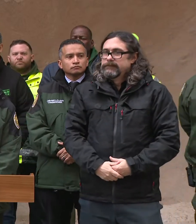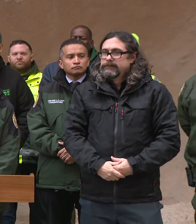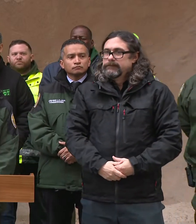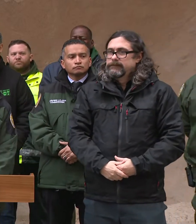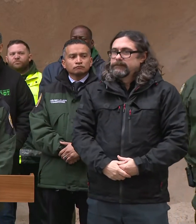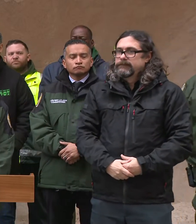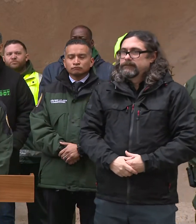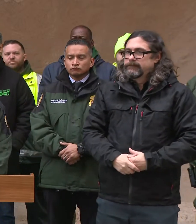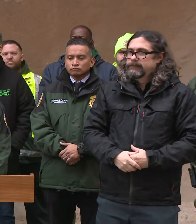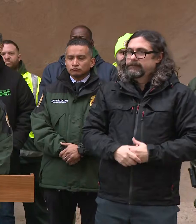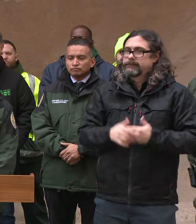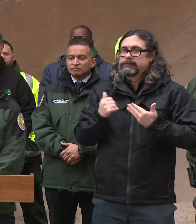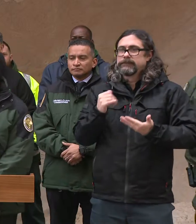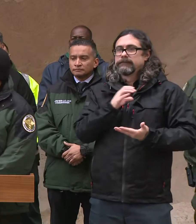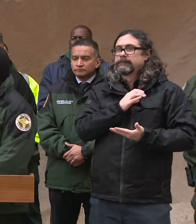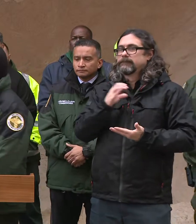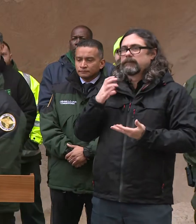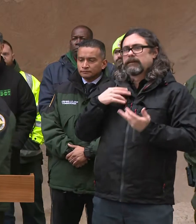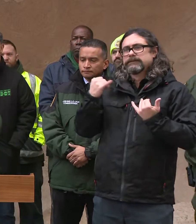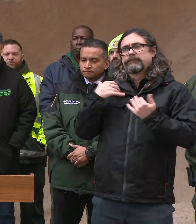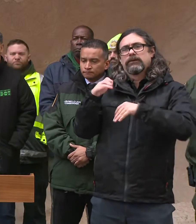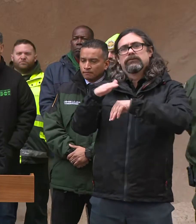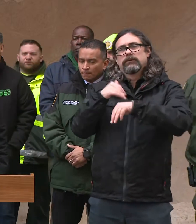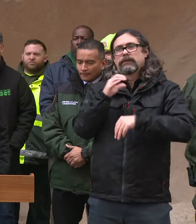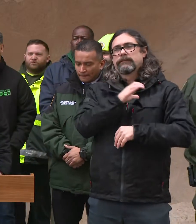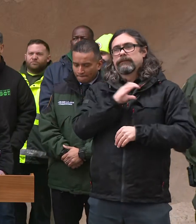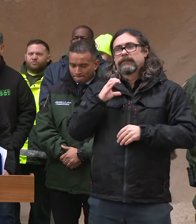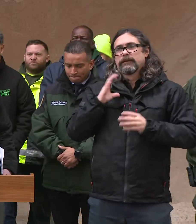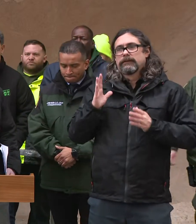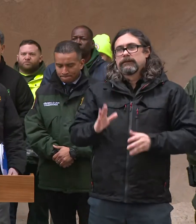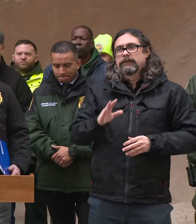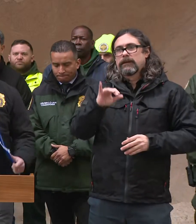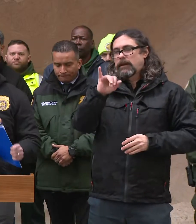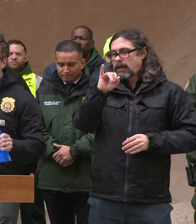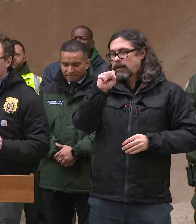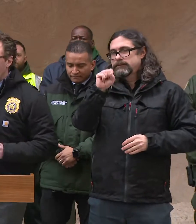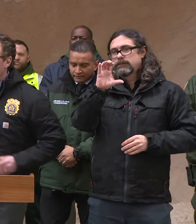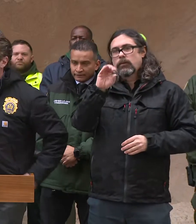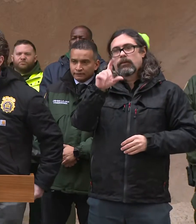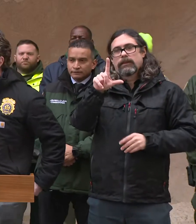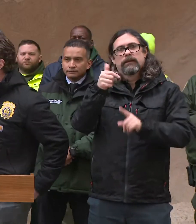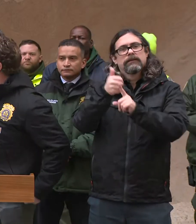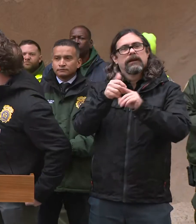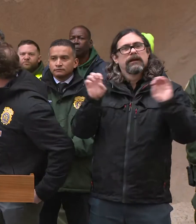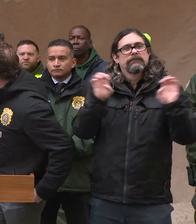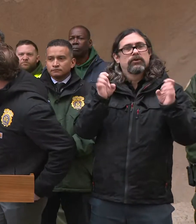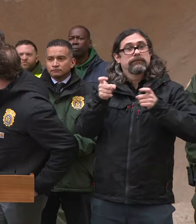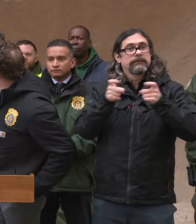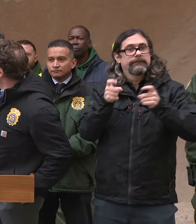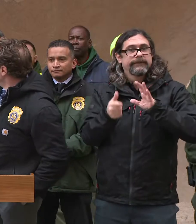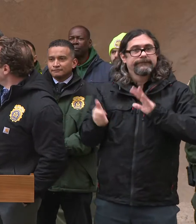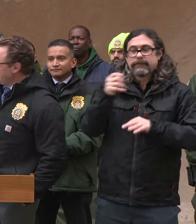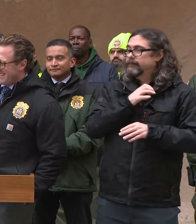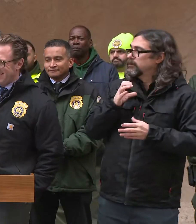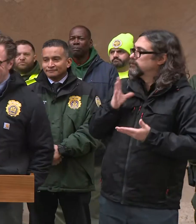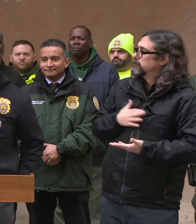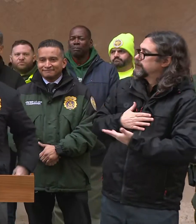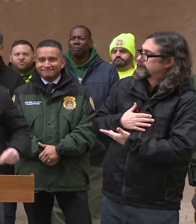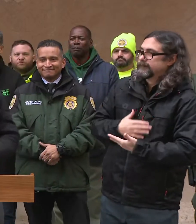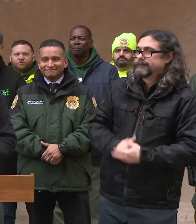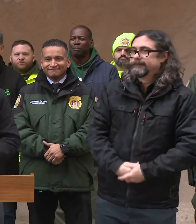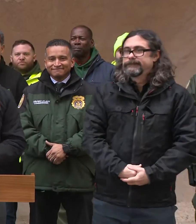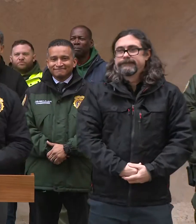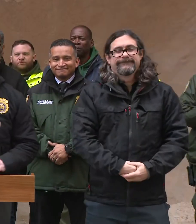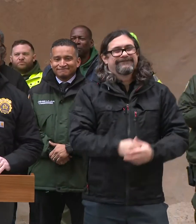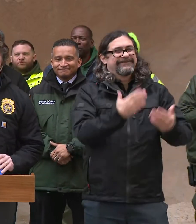Iscol to come up and give us a readout on current conditions. Thank you, Mr. Mayor. Thank you, Deputy Mayor.